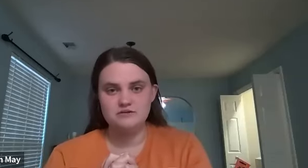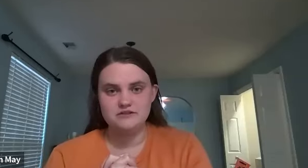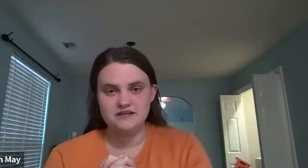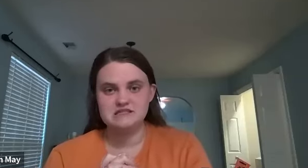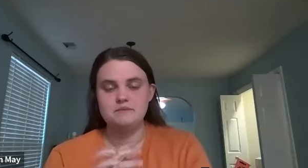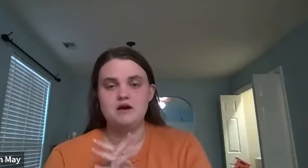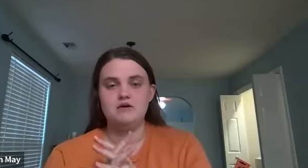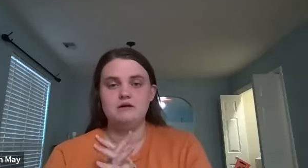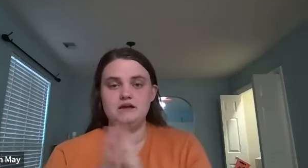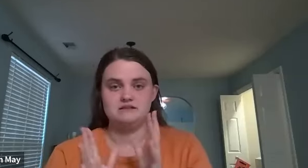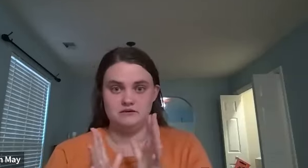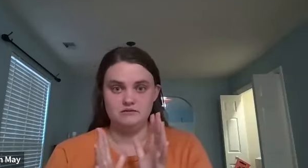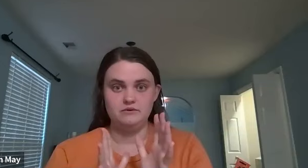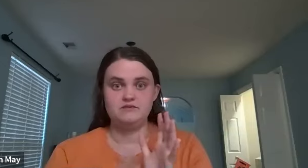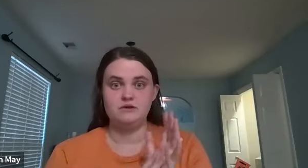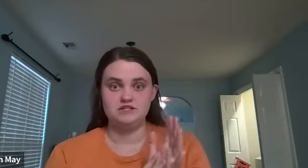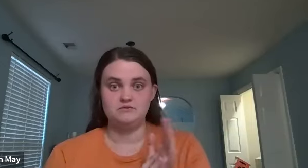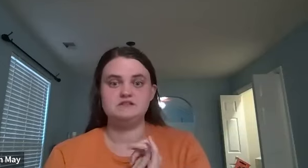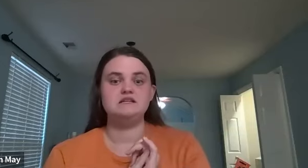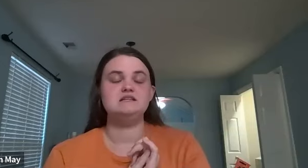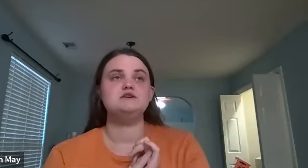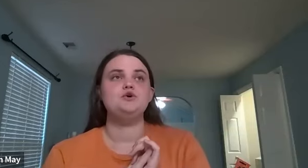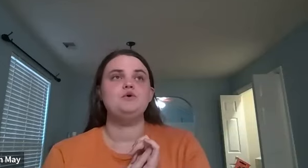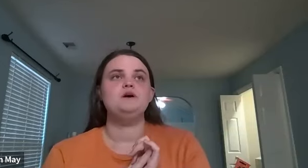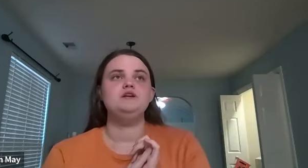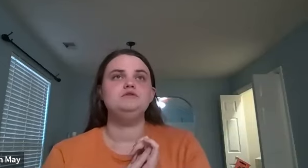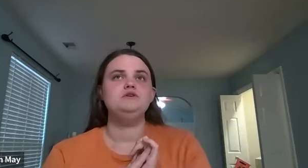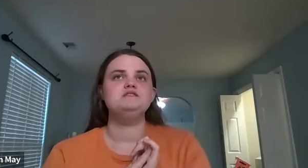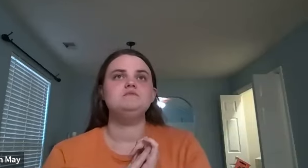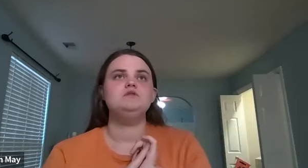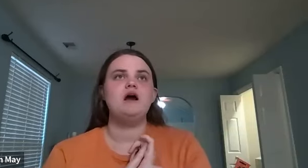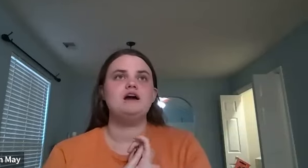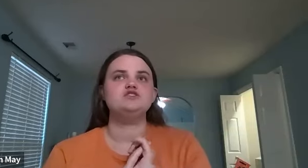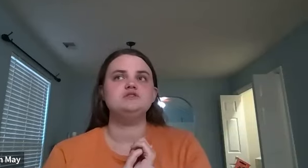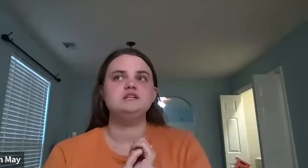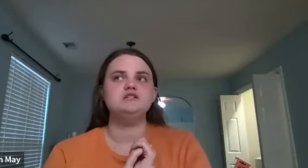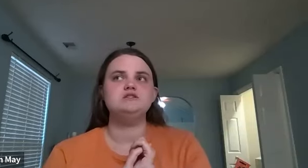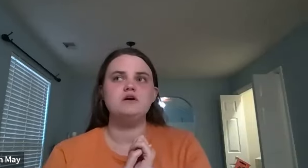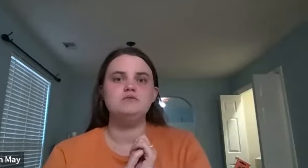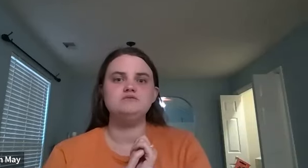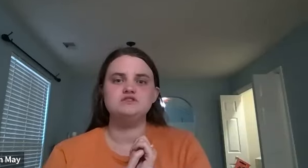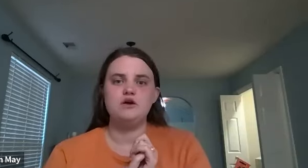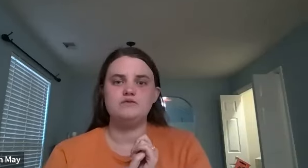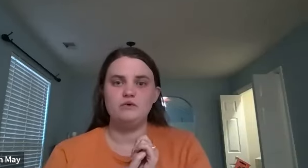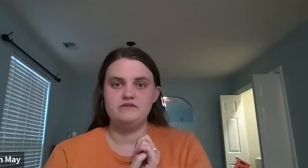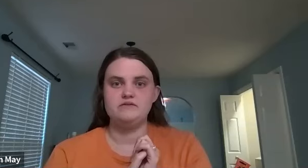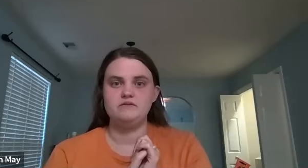cool things about ASL with question words is when you use them, you actually don't start with, like